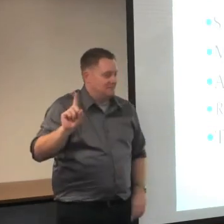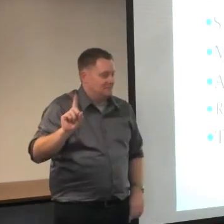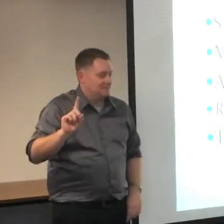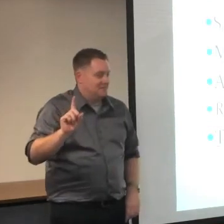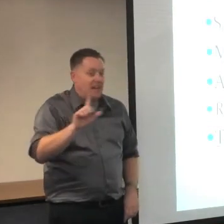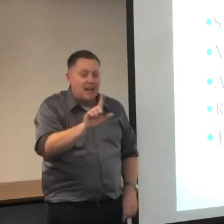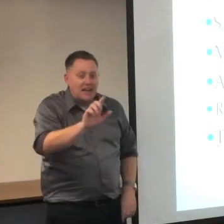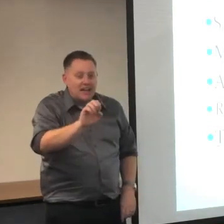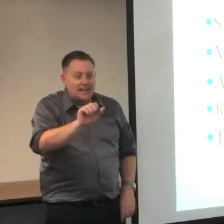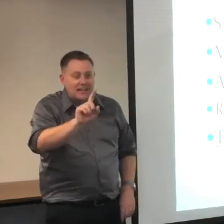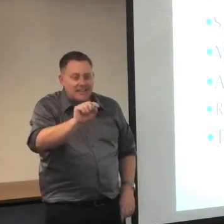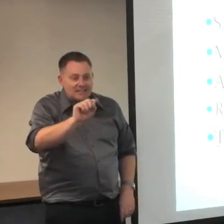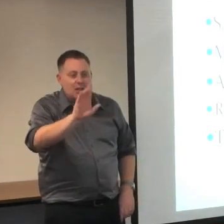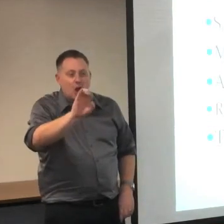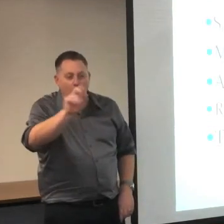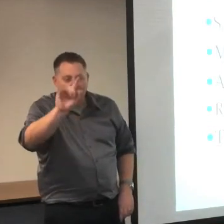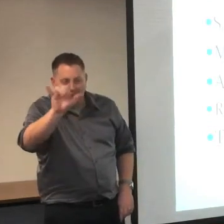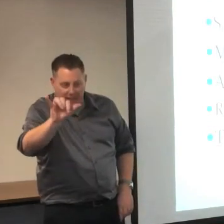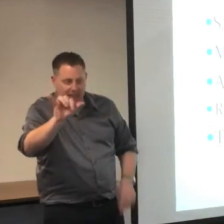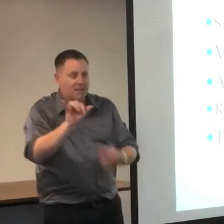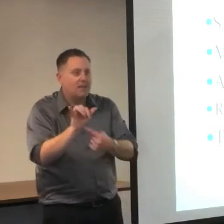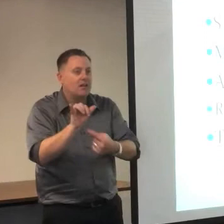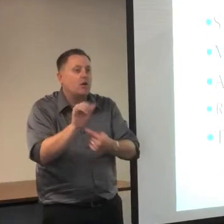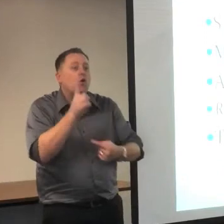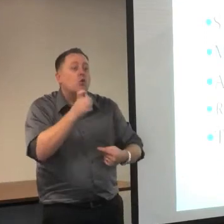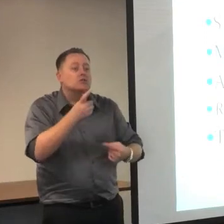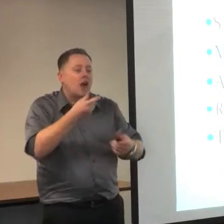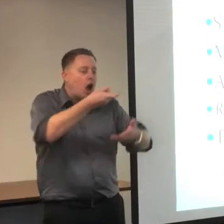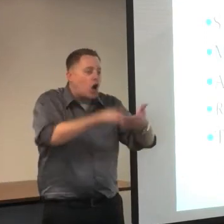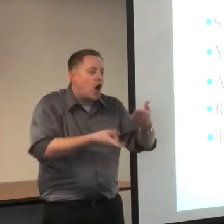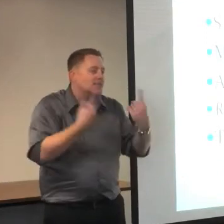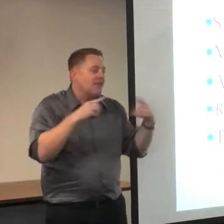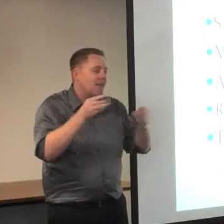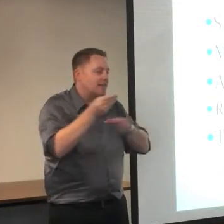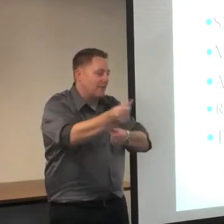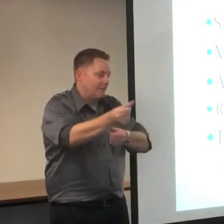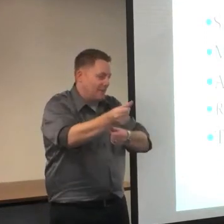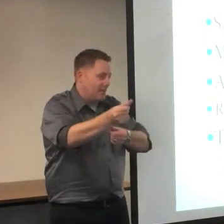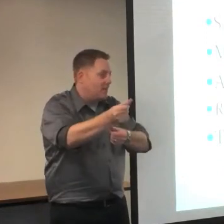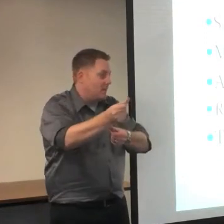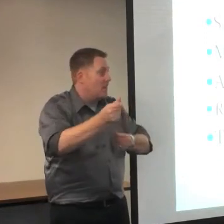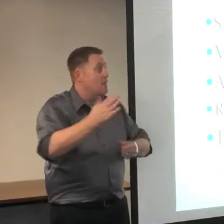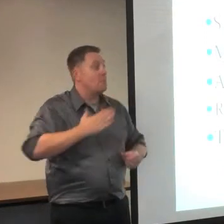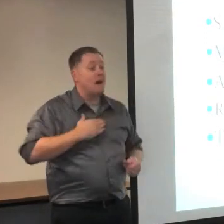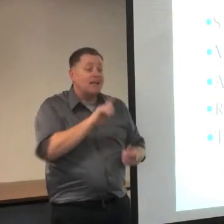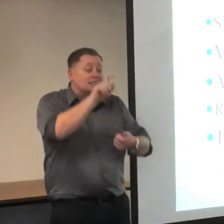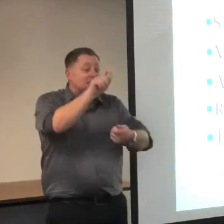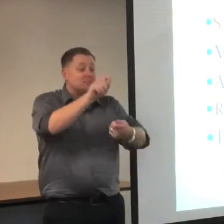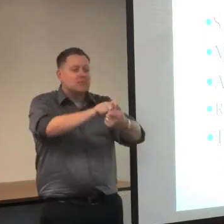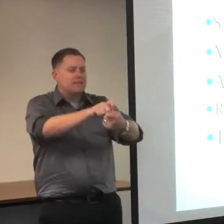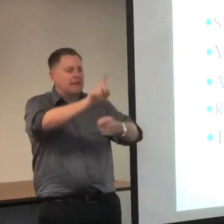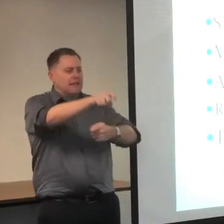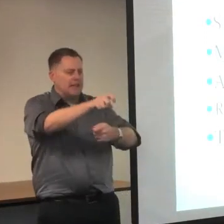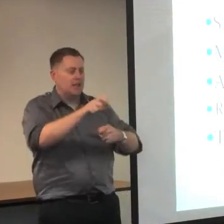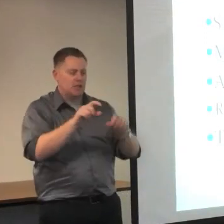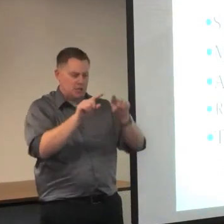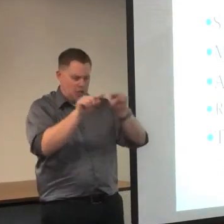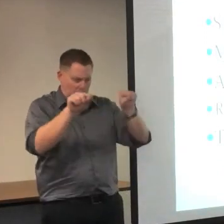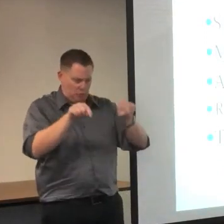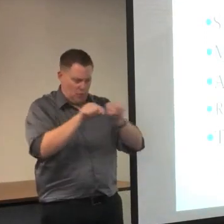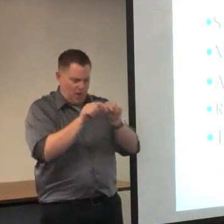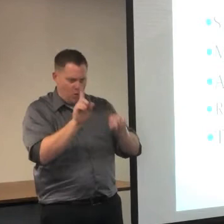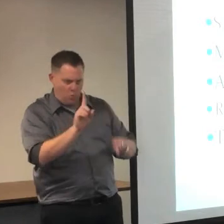the least costly, the most cost-effective, the one that can meet my specific need. And if my specific need is a square with 1-inch